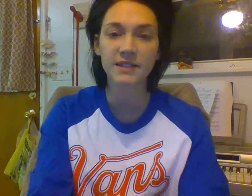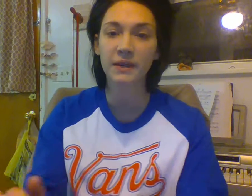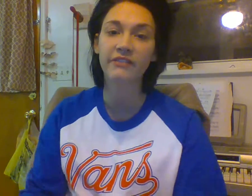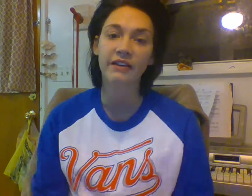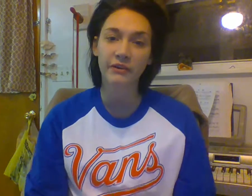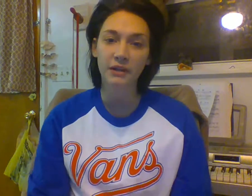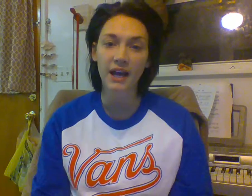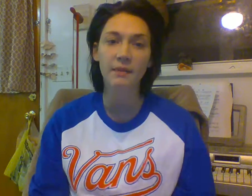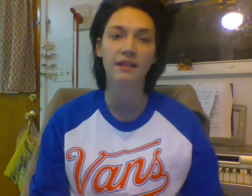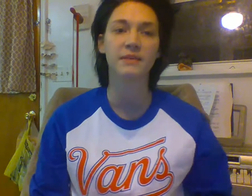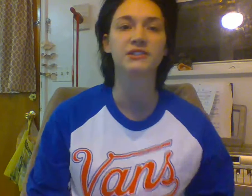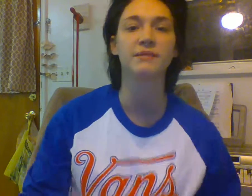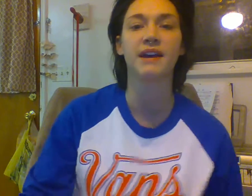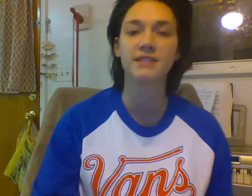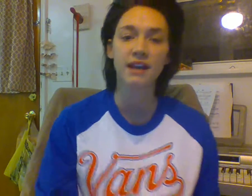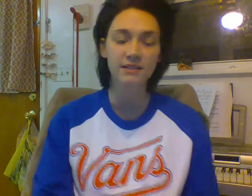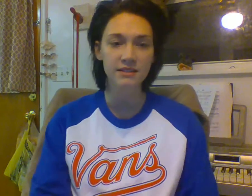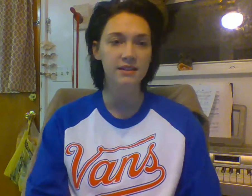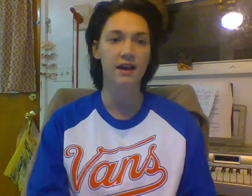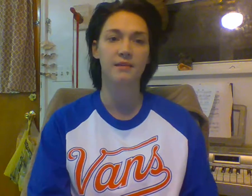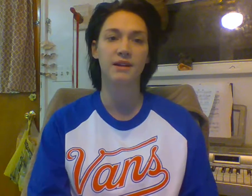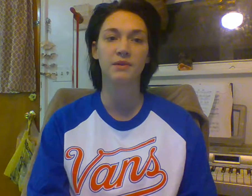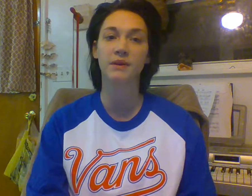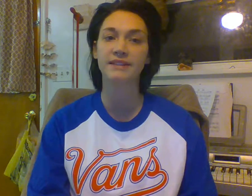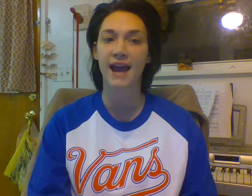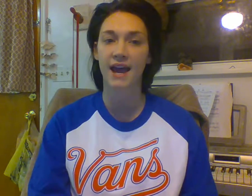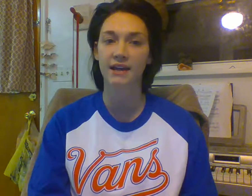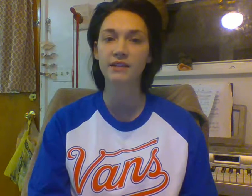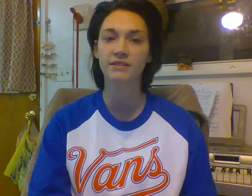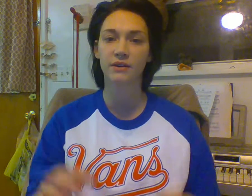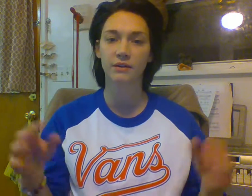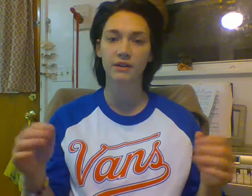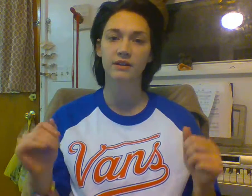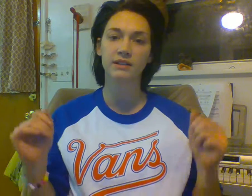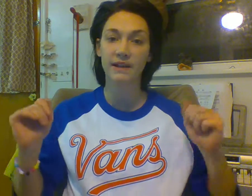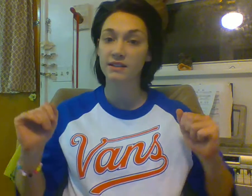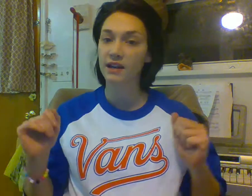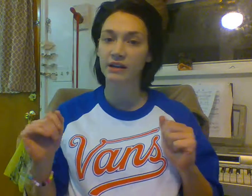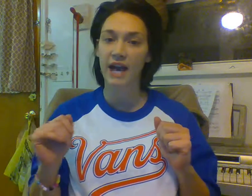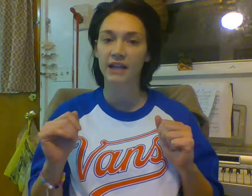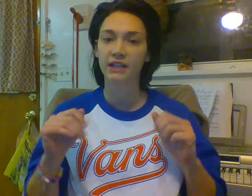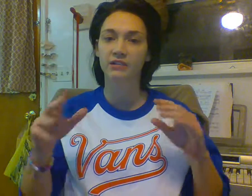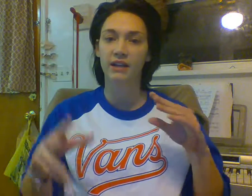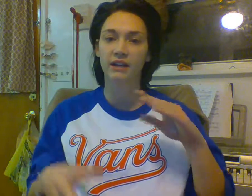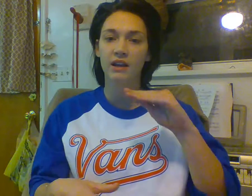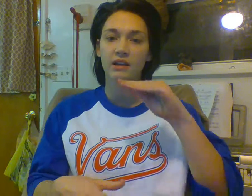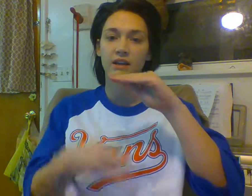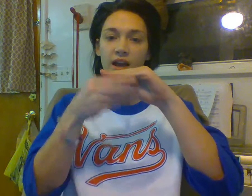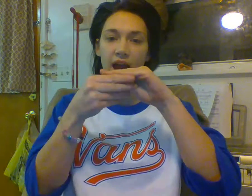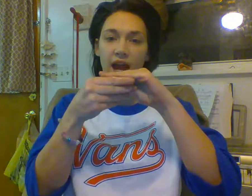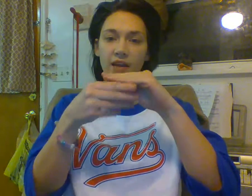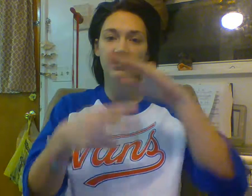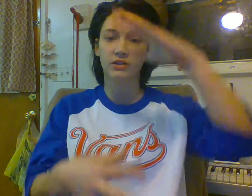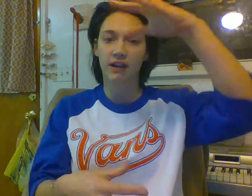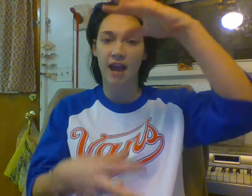is week 5 vocab, elementary math science. Number 1 is add. So depends on how you're adding. You can add, or you can add